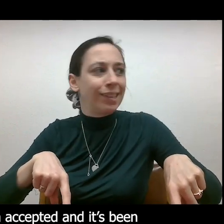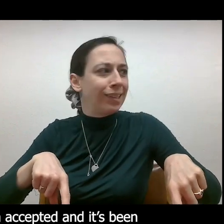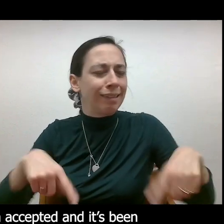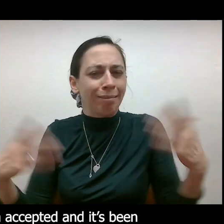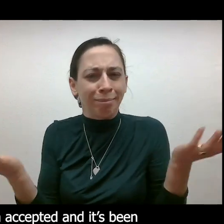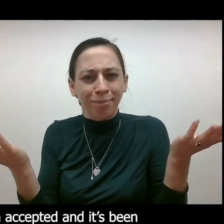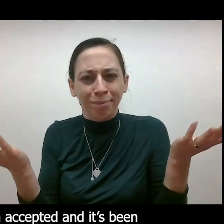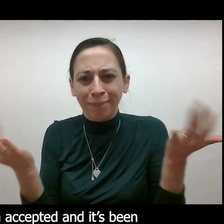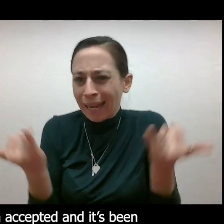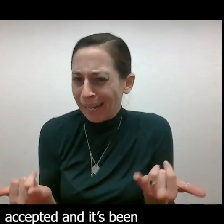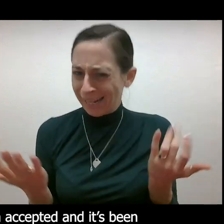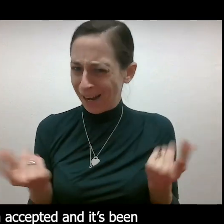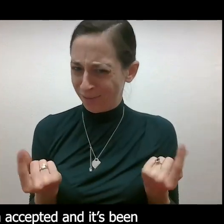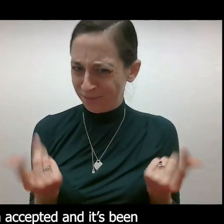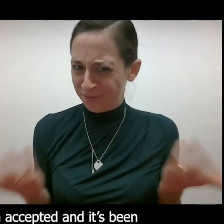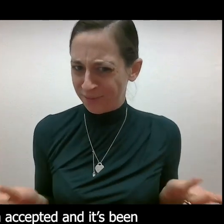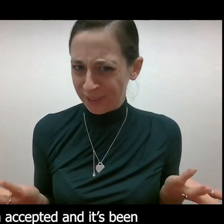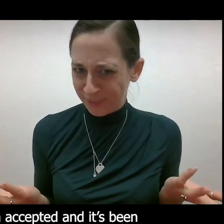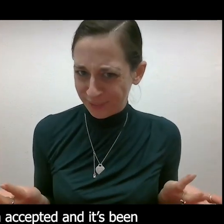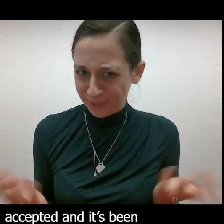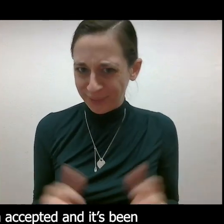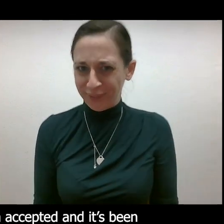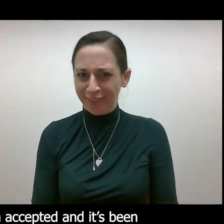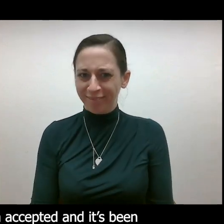reports. So now what do you do?